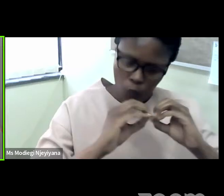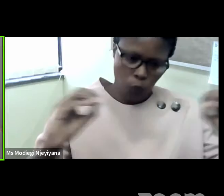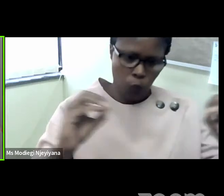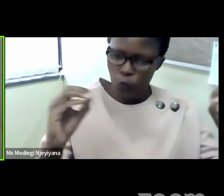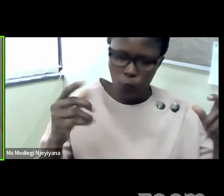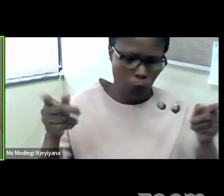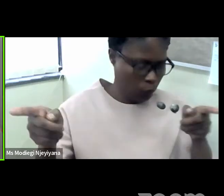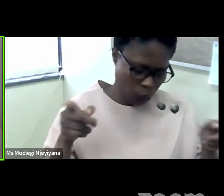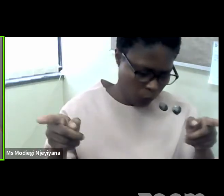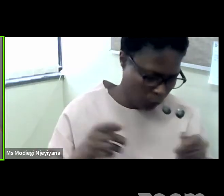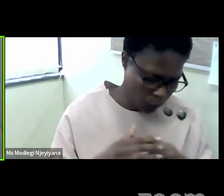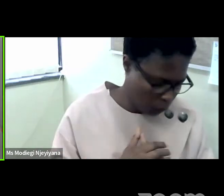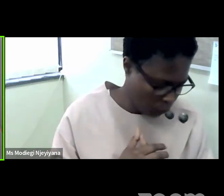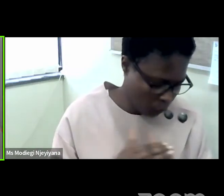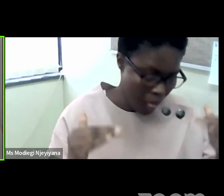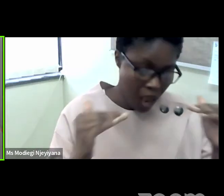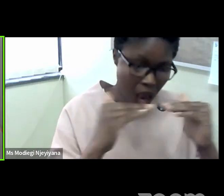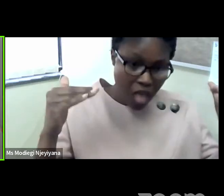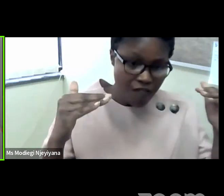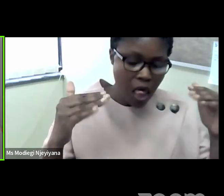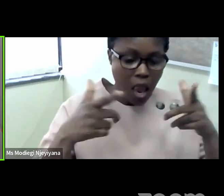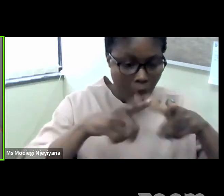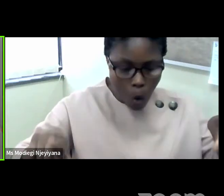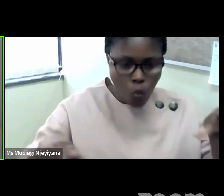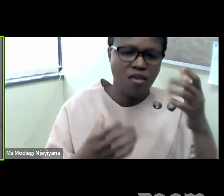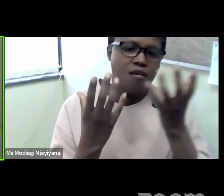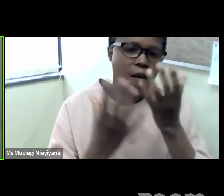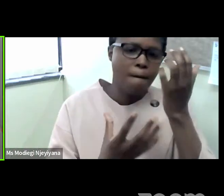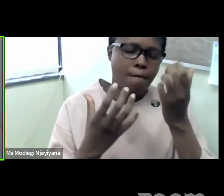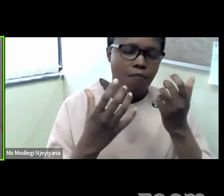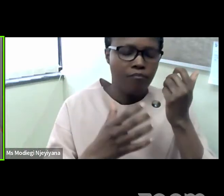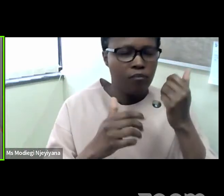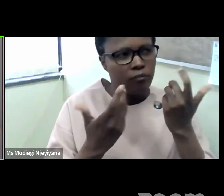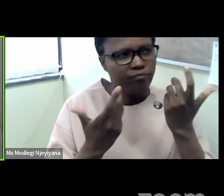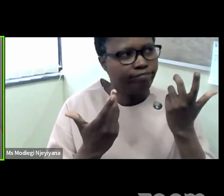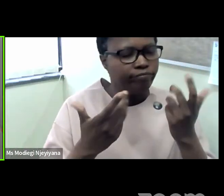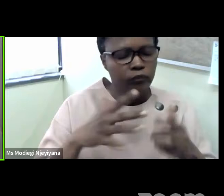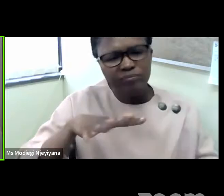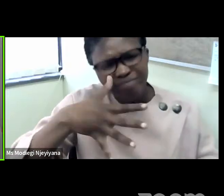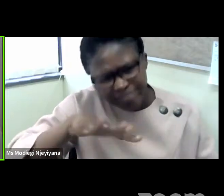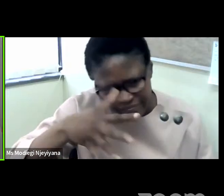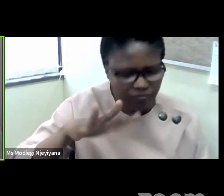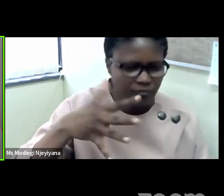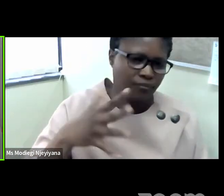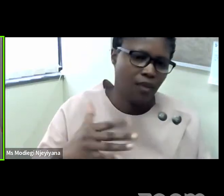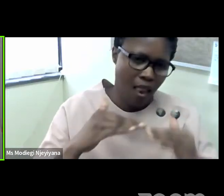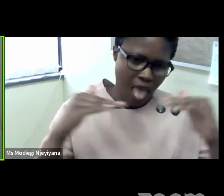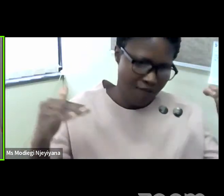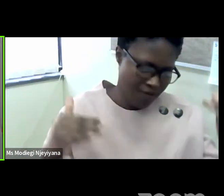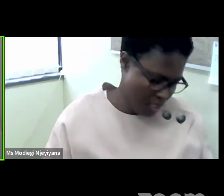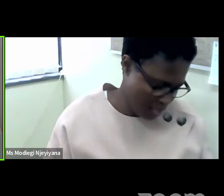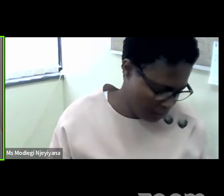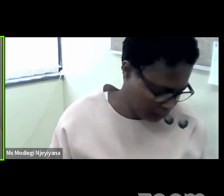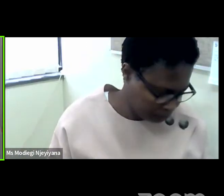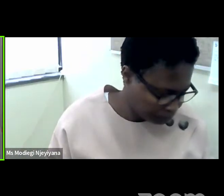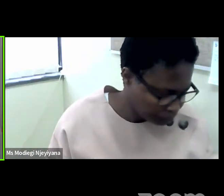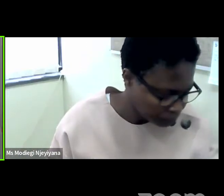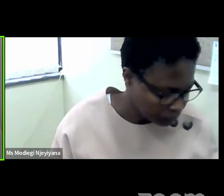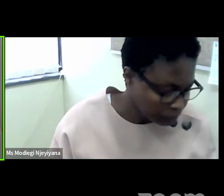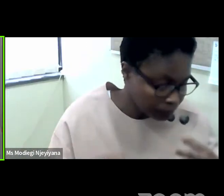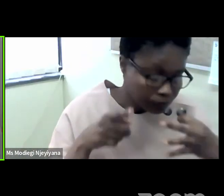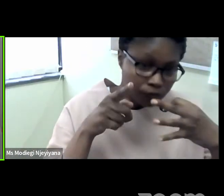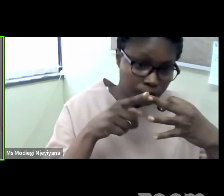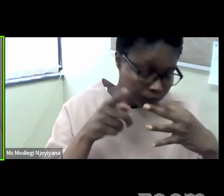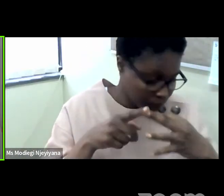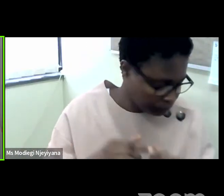the child to also grow. So we are looking at the fact that South